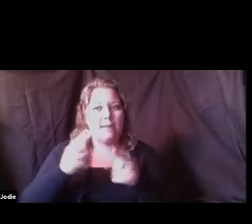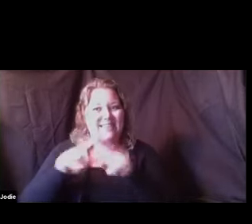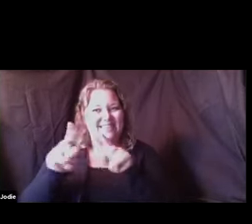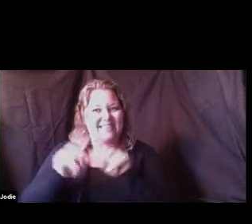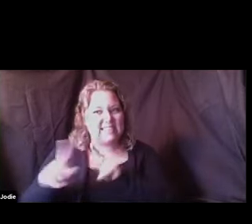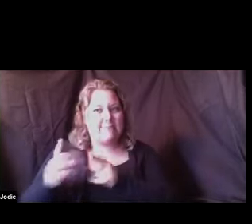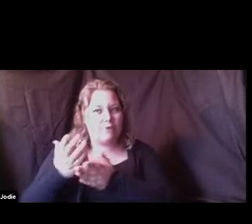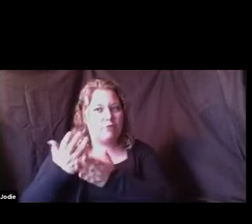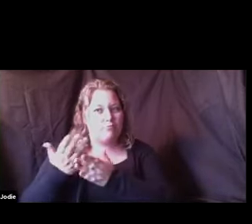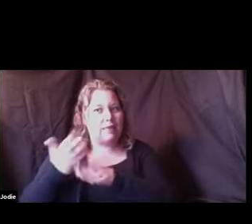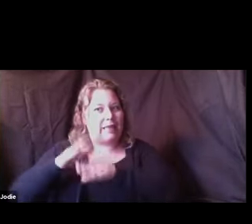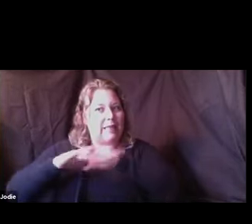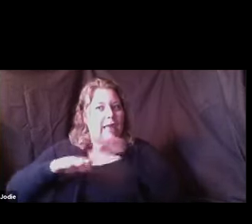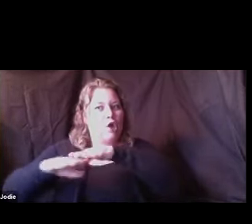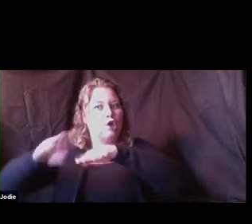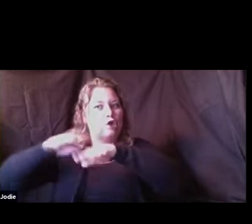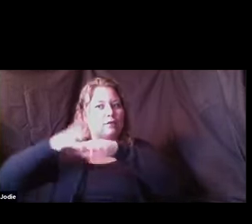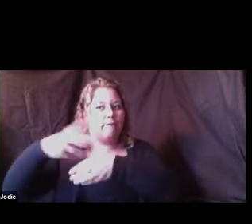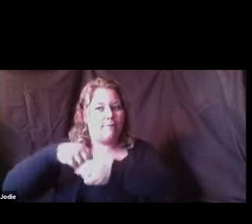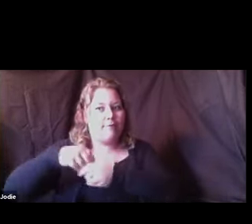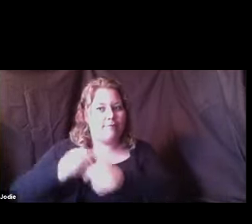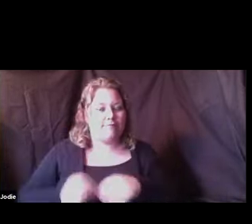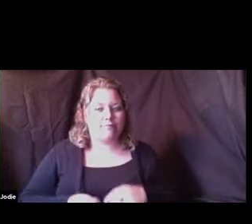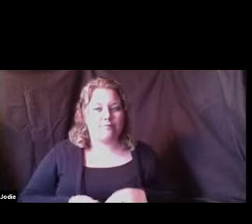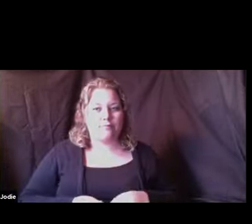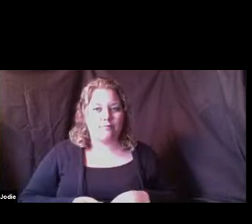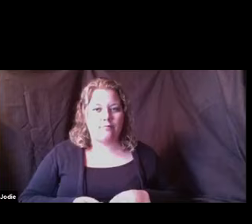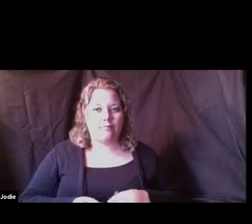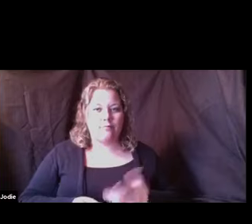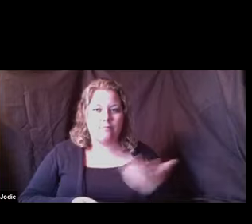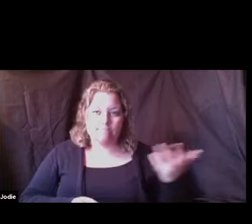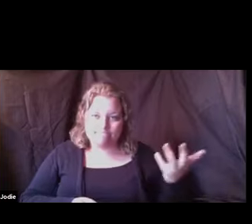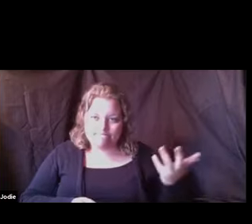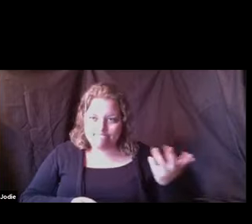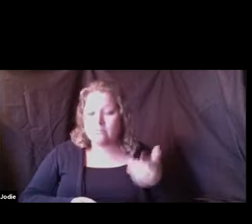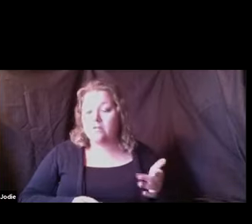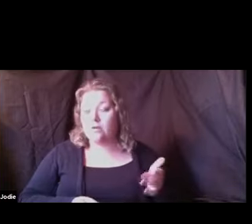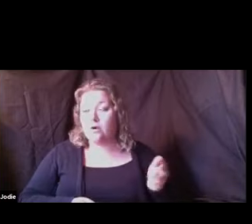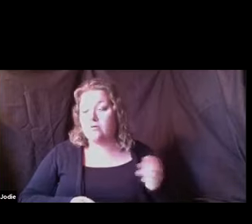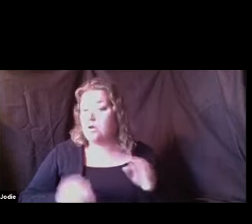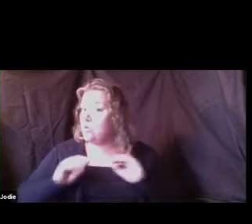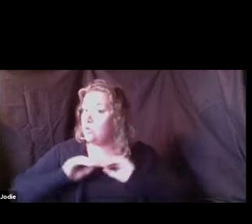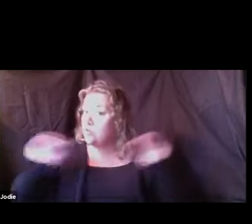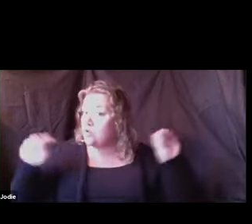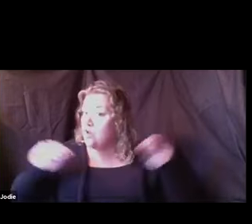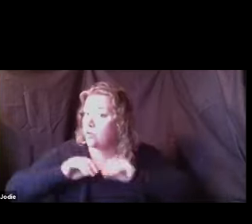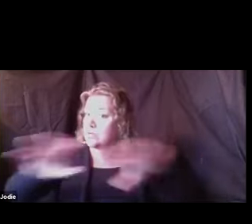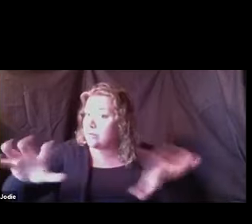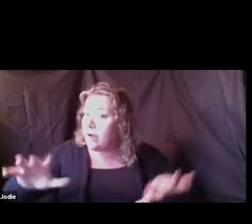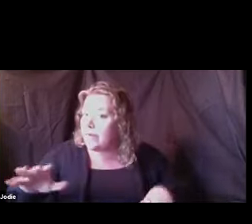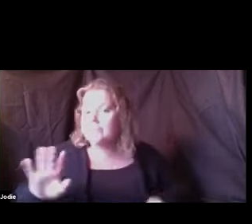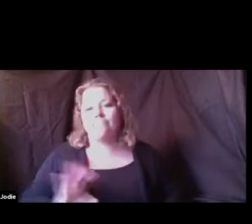and I would not say that that means that we don't have spread, but I am grateful that number is not bigger.